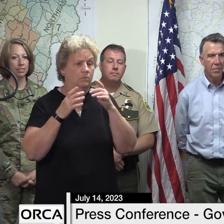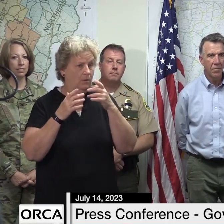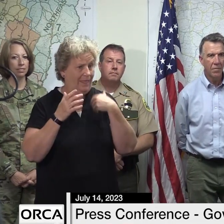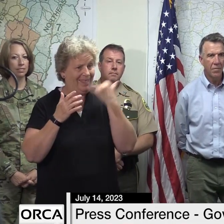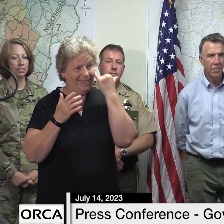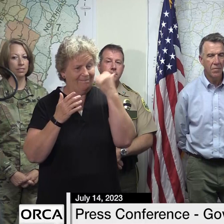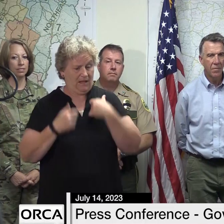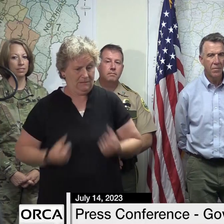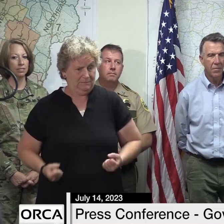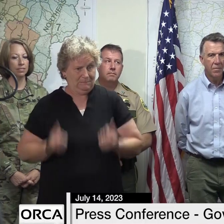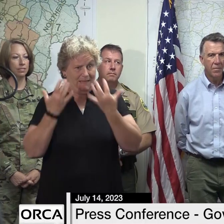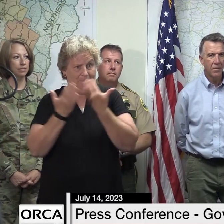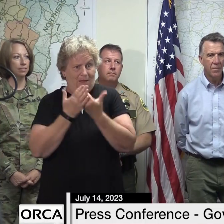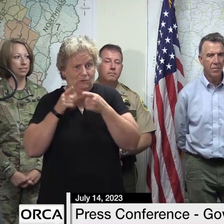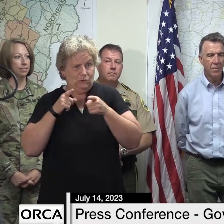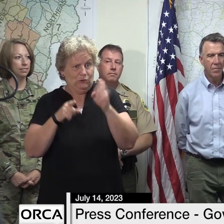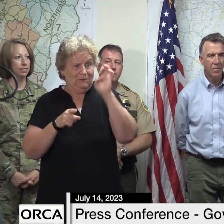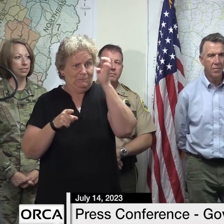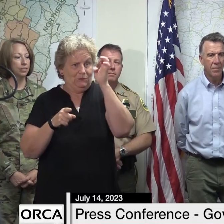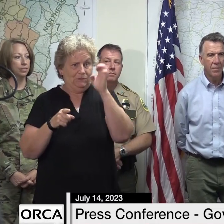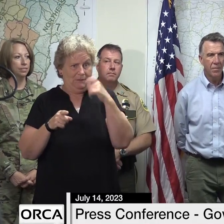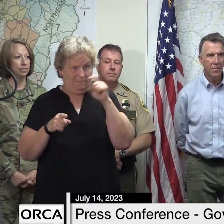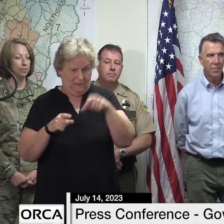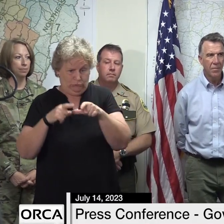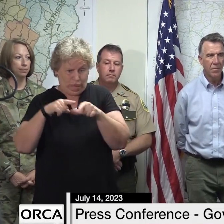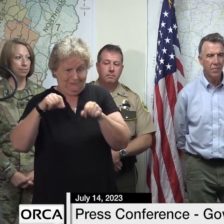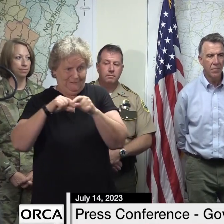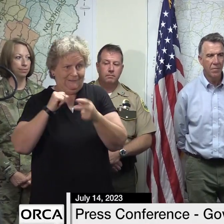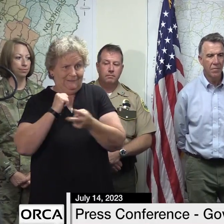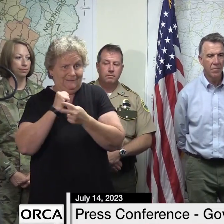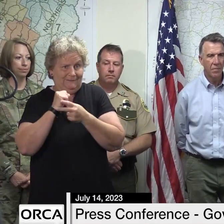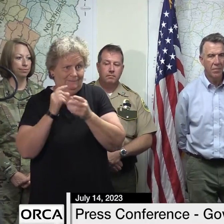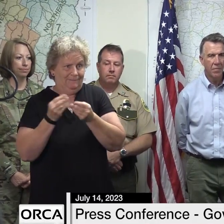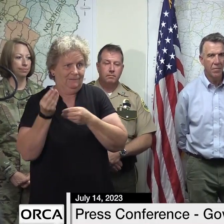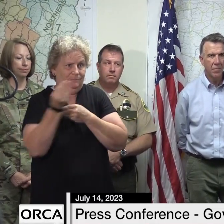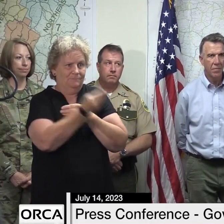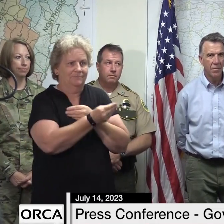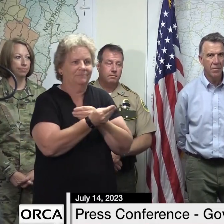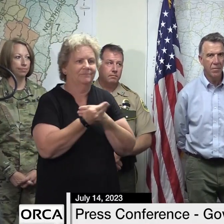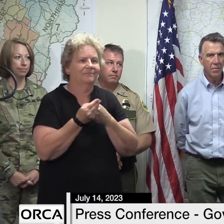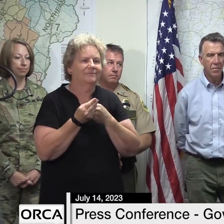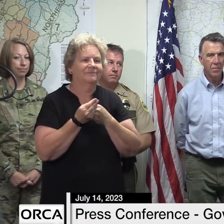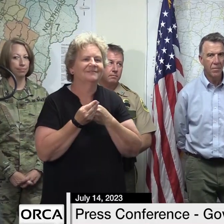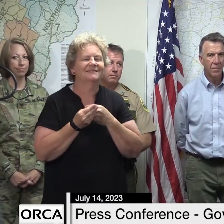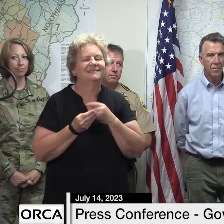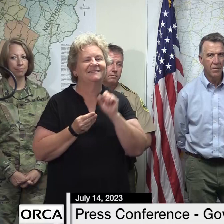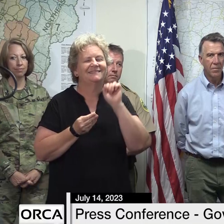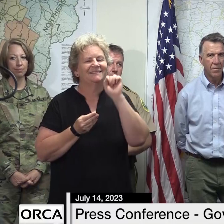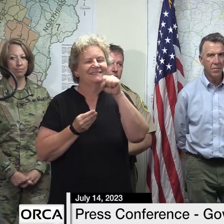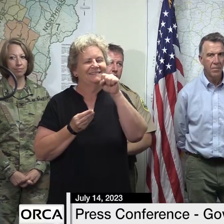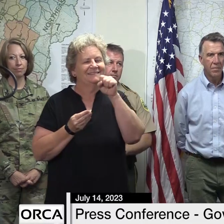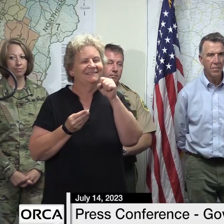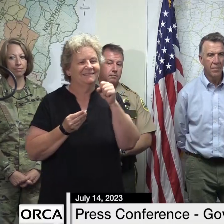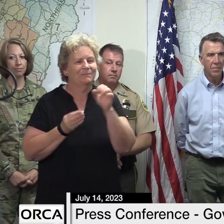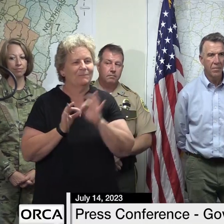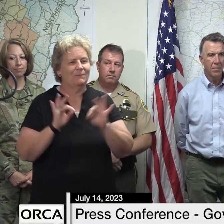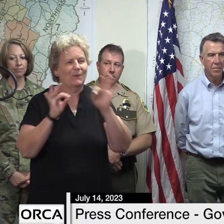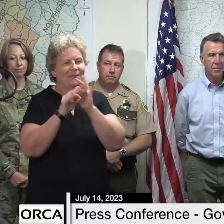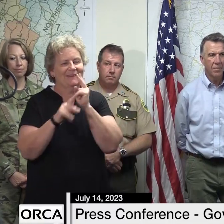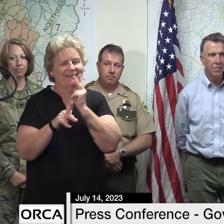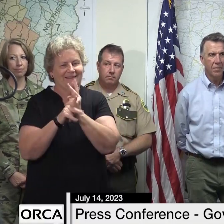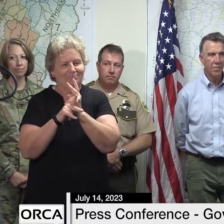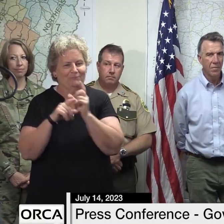there any kind of check on that? It's always advisable to save receipts and to have those available. Depending